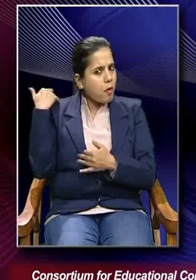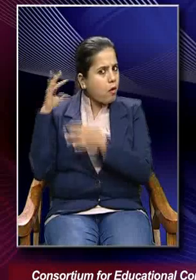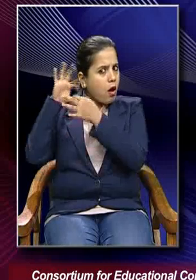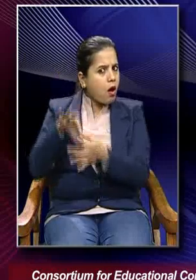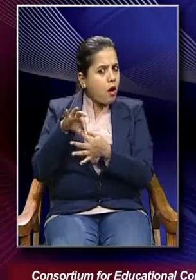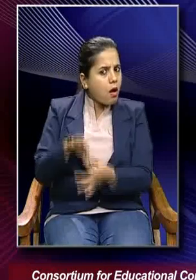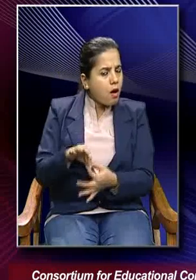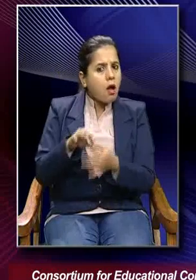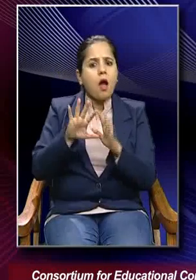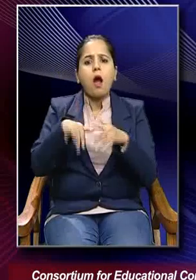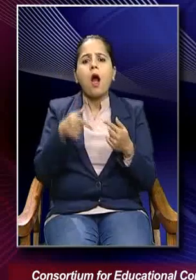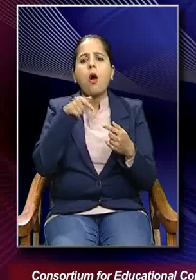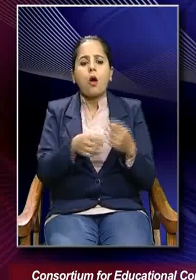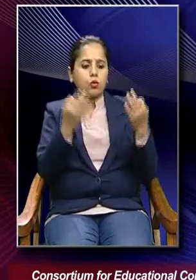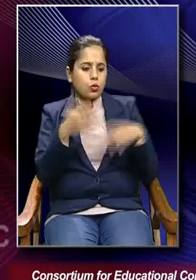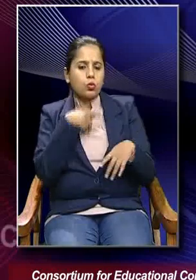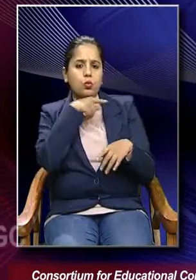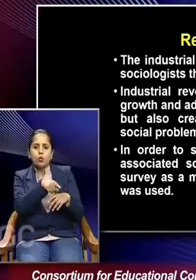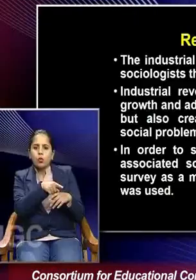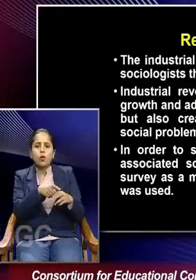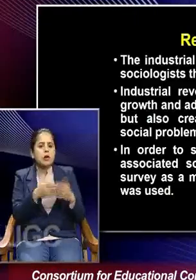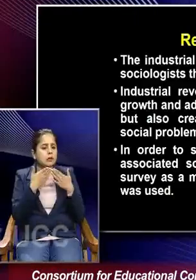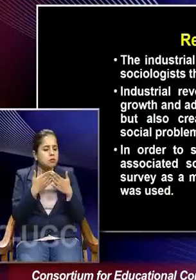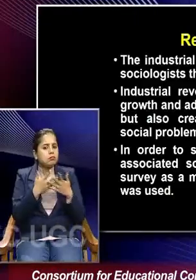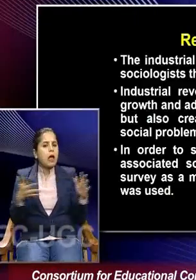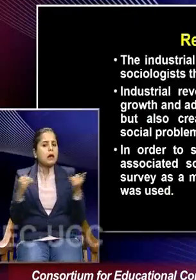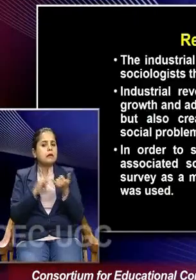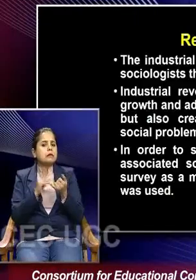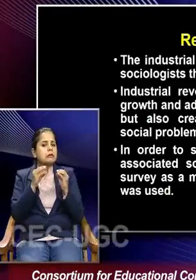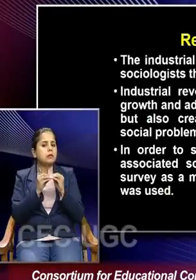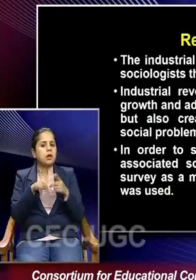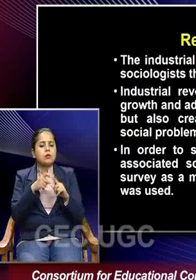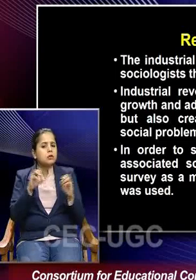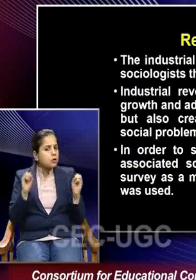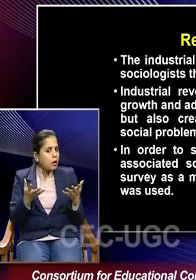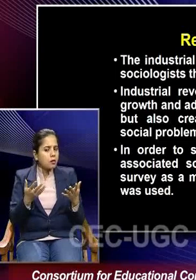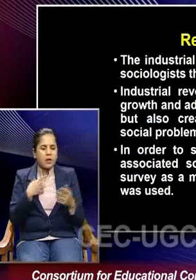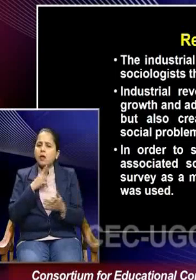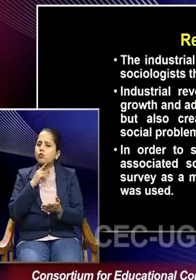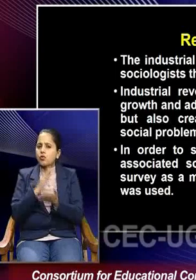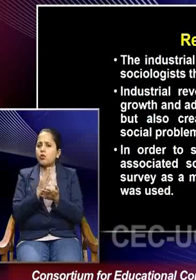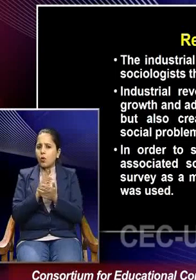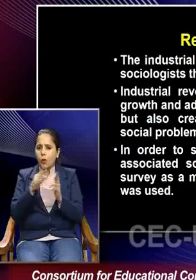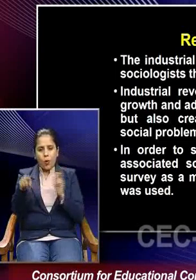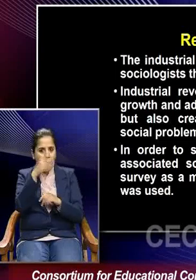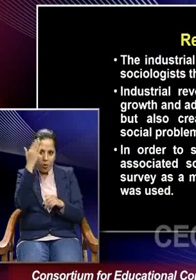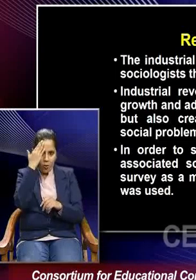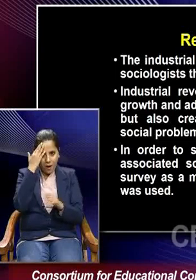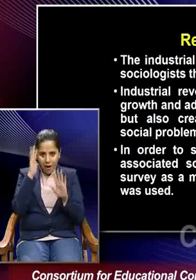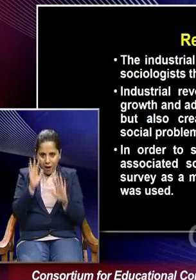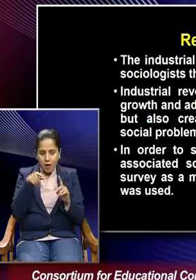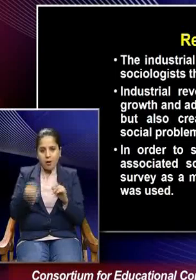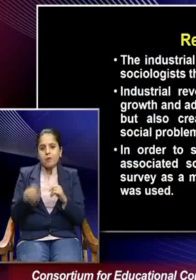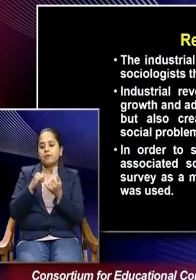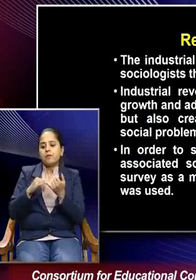how the discipline evolved. So the Industrial Revolution, and I'm sure we are familiar with, the